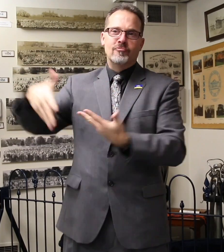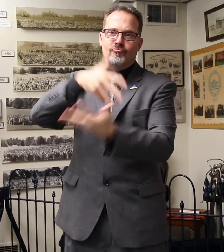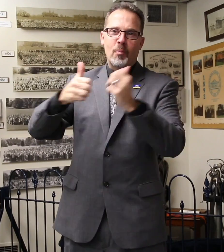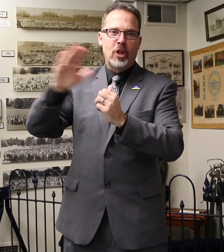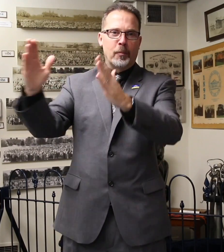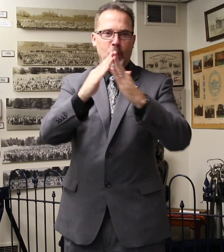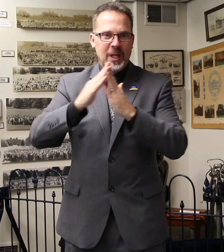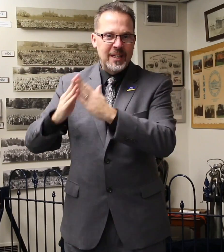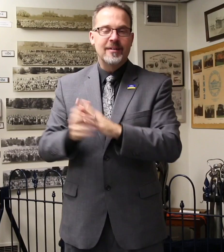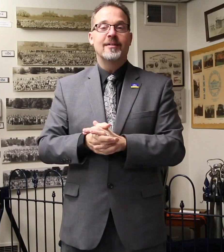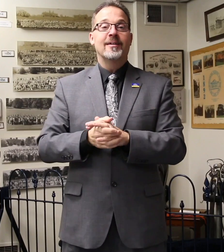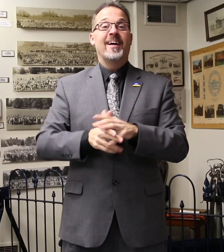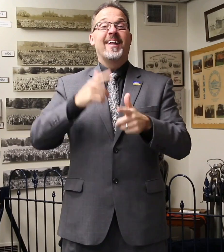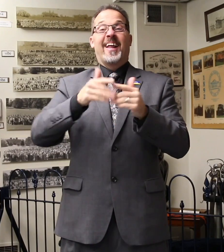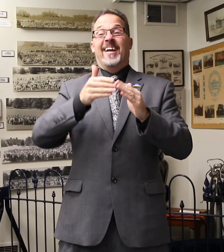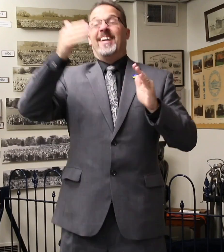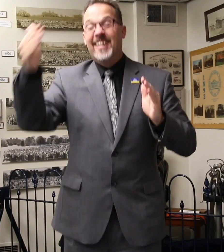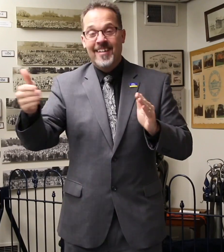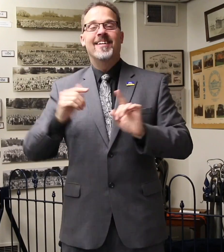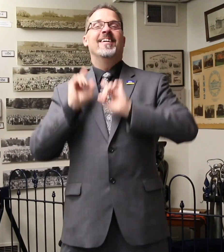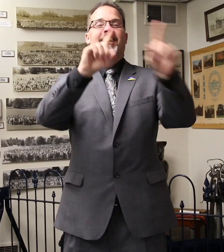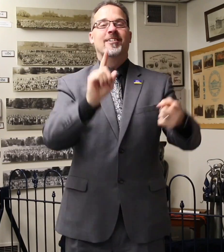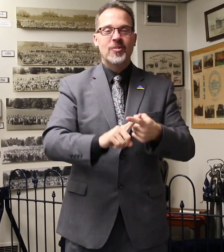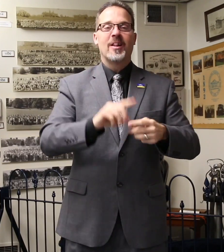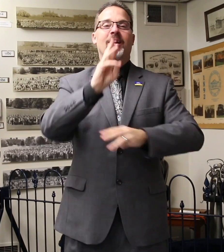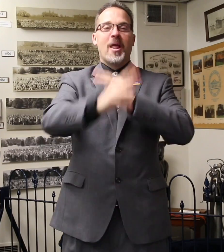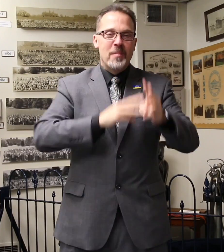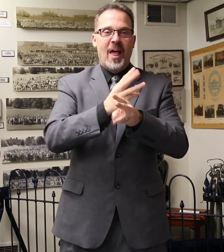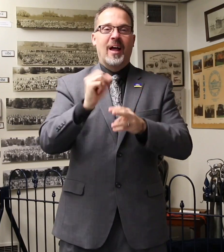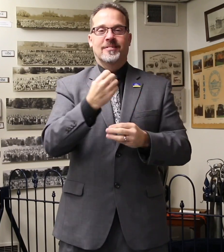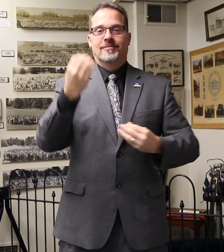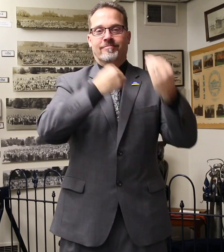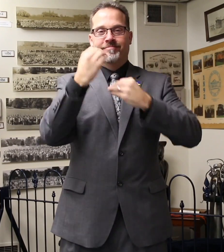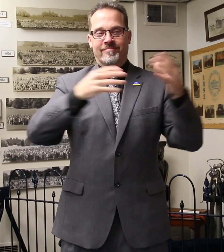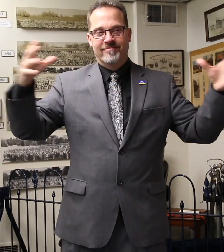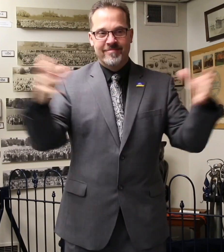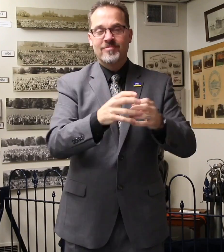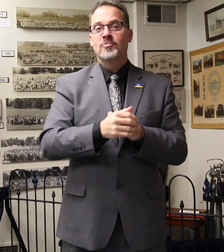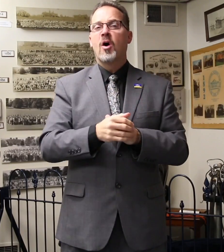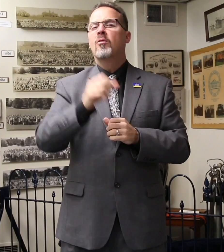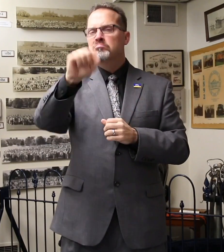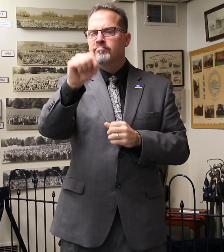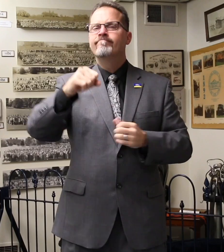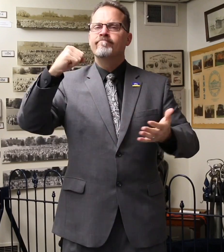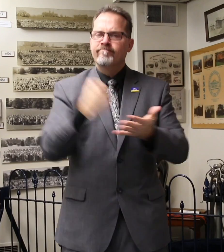very nice night to spend with their community. I also went to an alumni luncheon and got to meet people